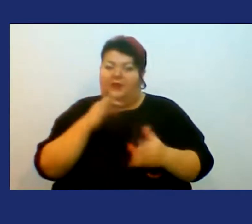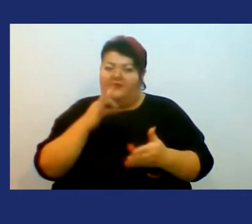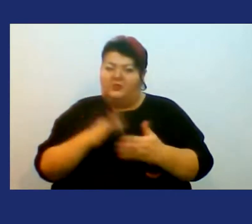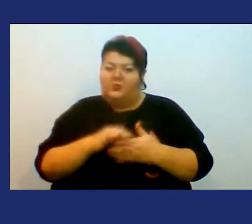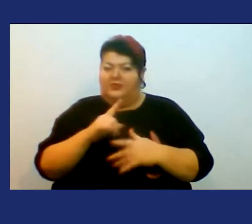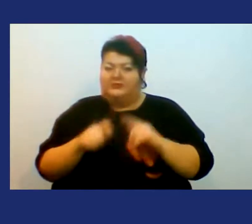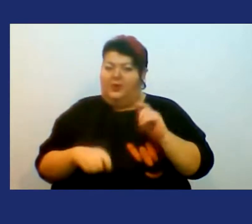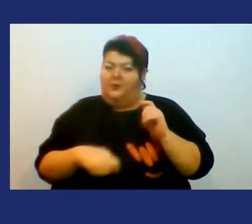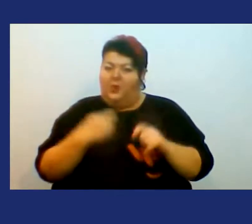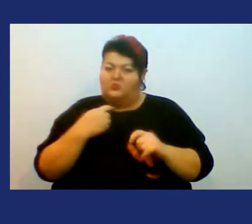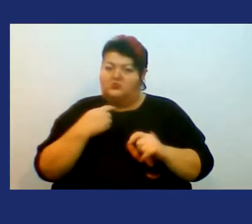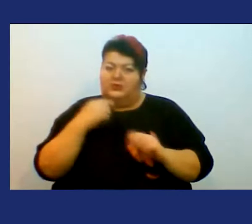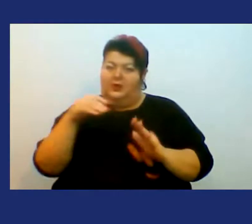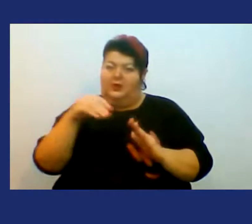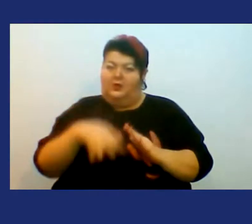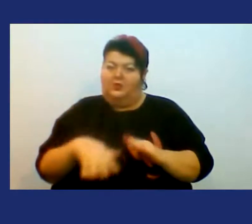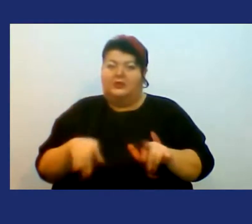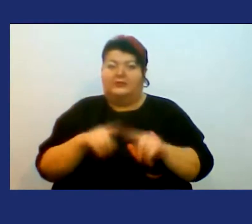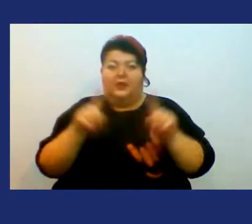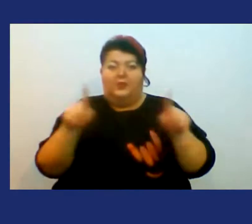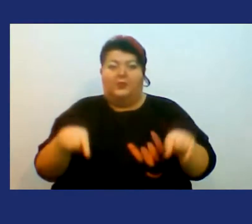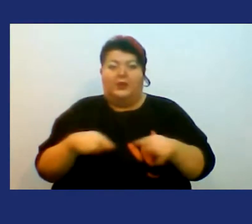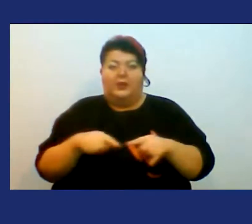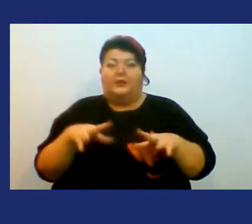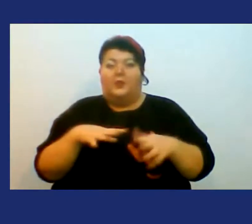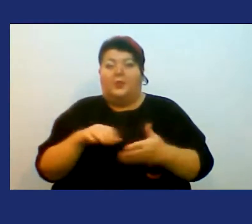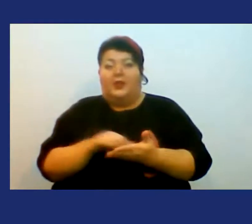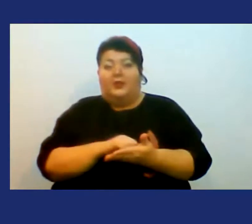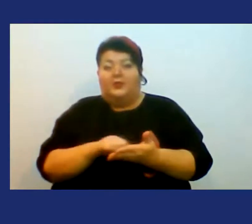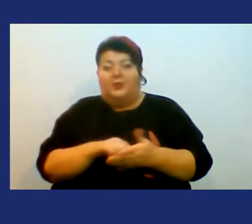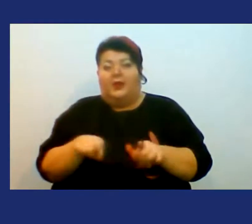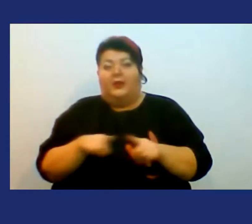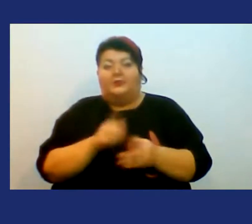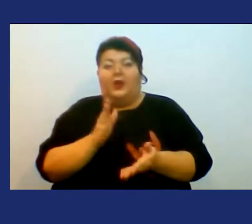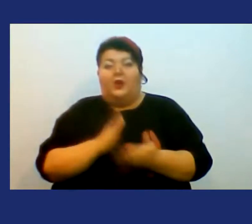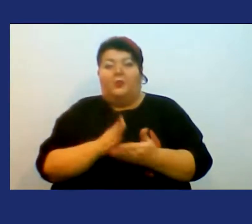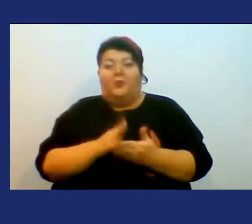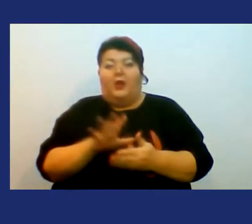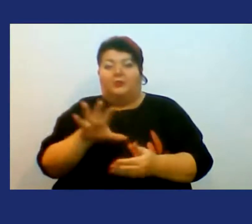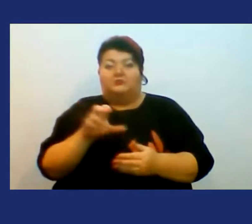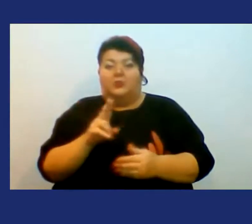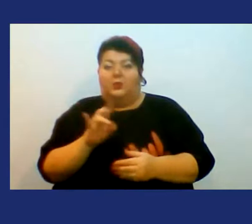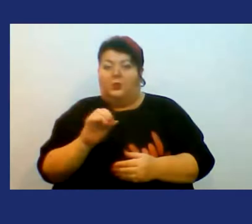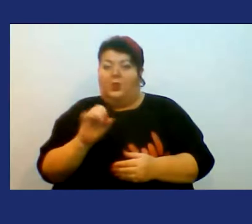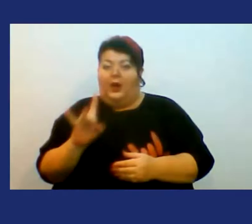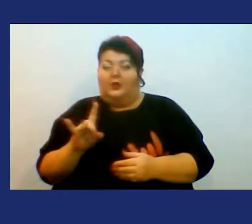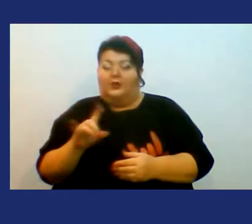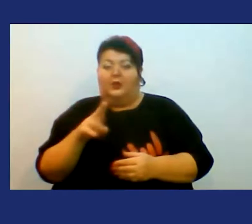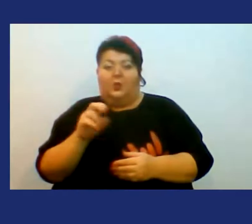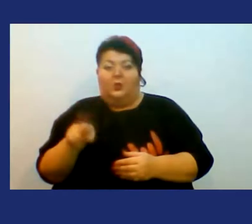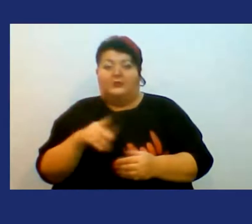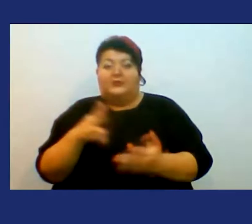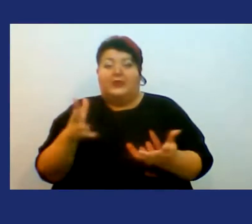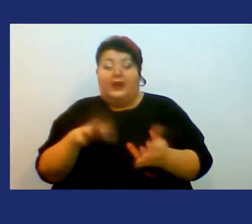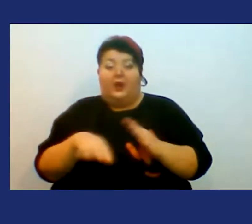publications that explain the rights and responsibilities involved in uh,